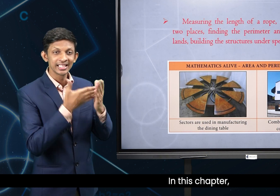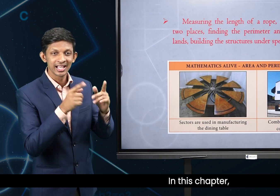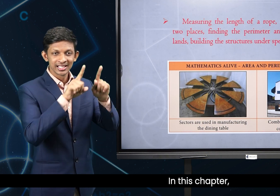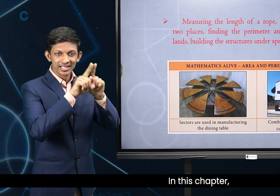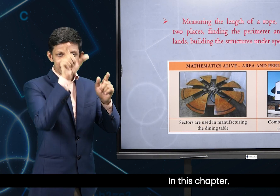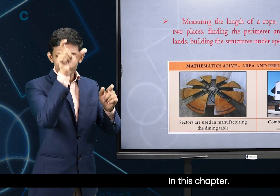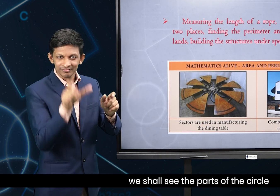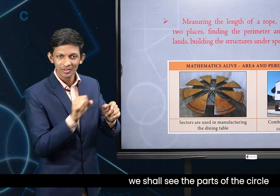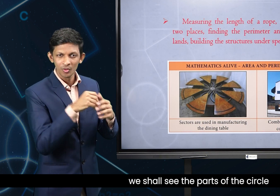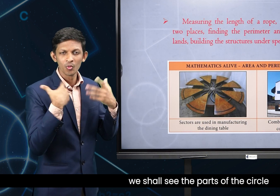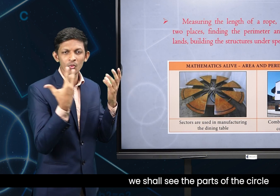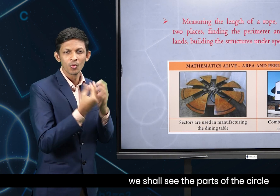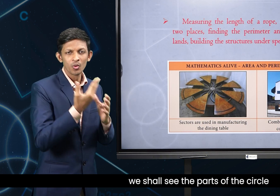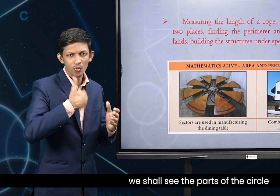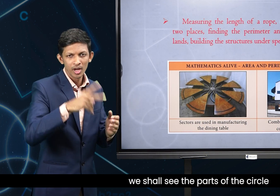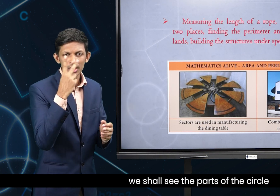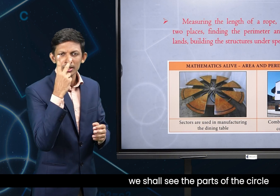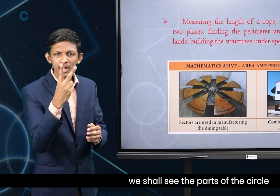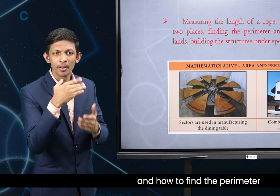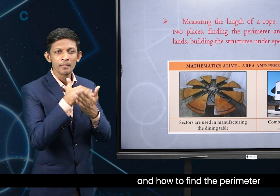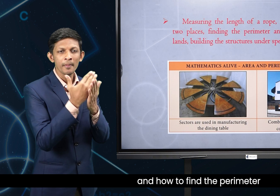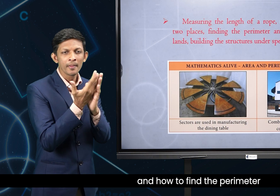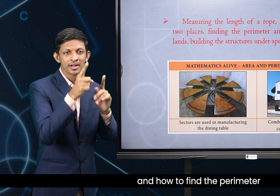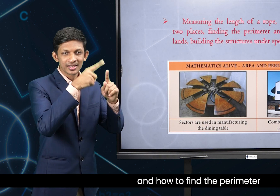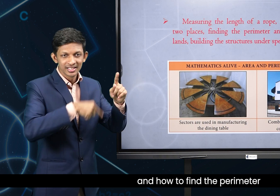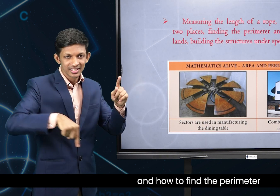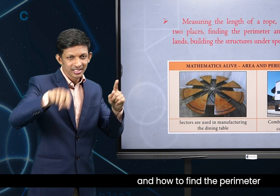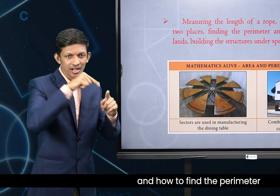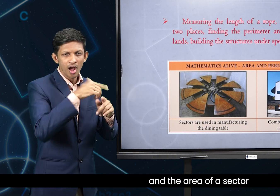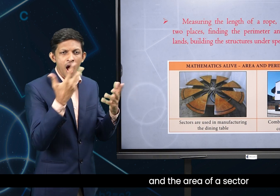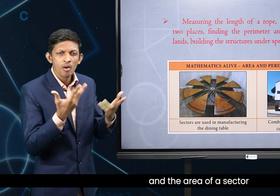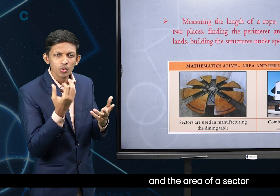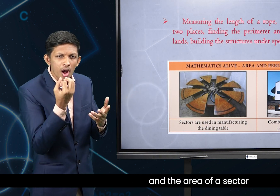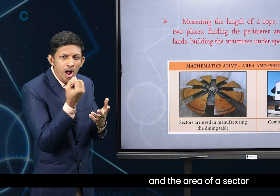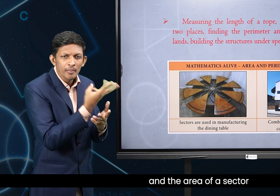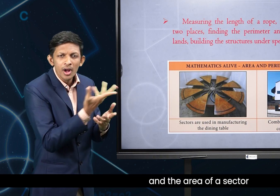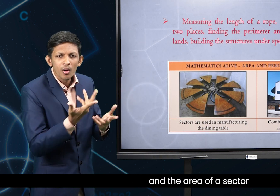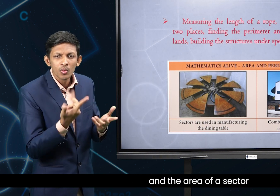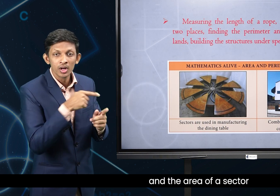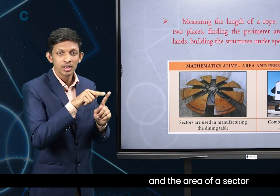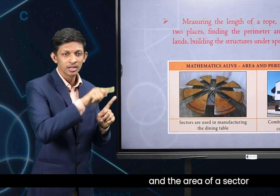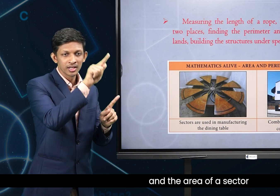In this chapter, we shall see the parts of a circle and how to find the perimeter and the area of a sector.